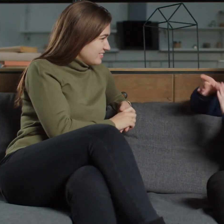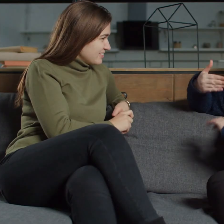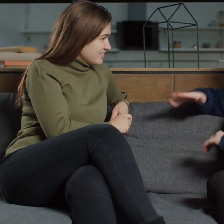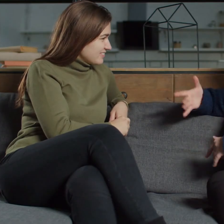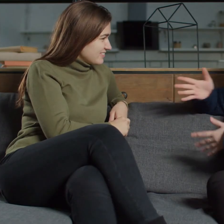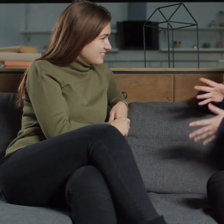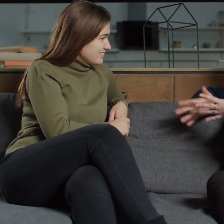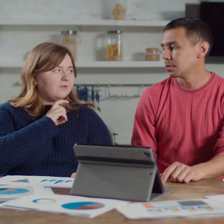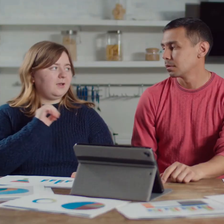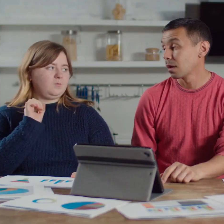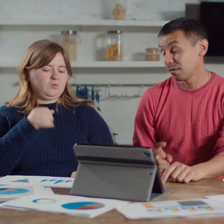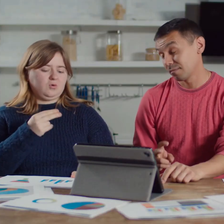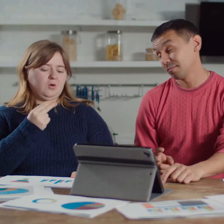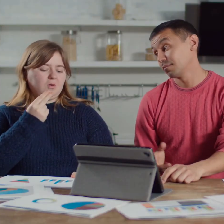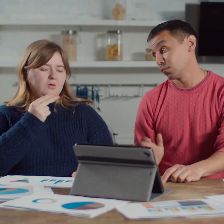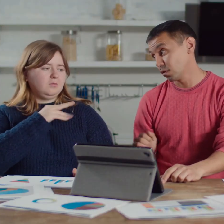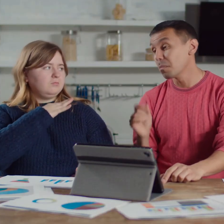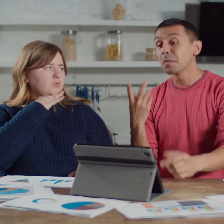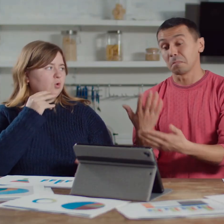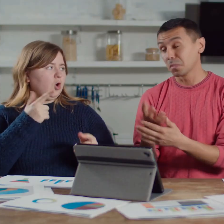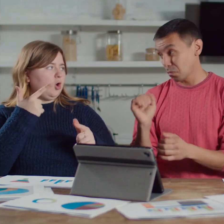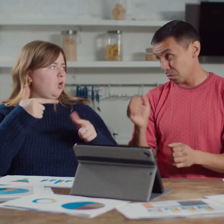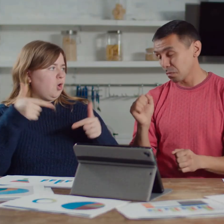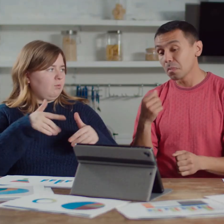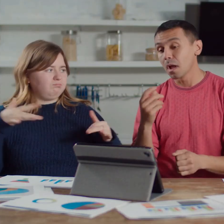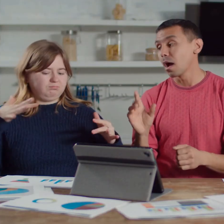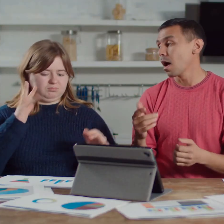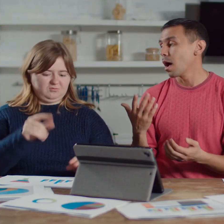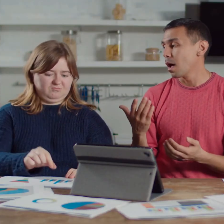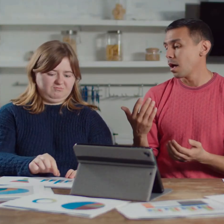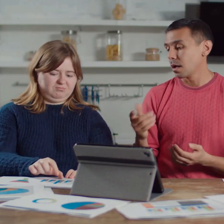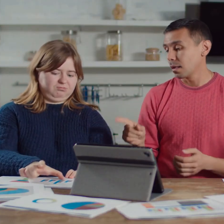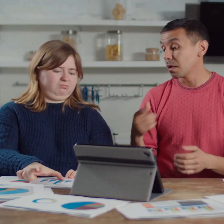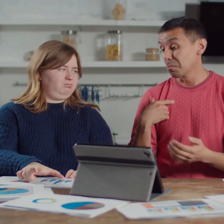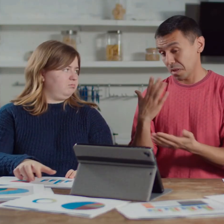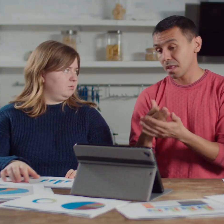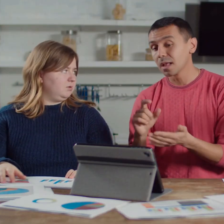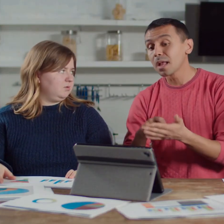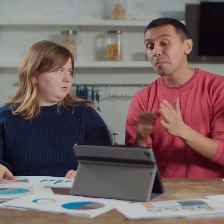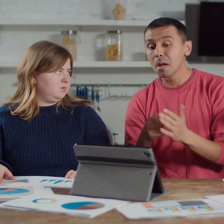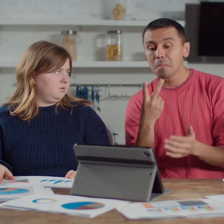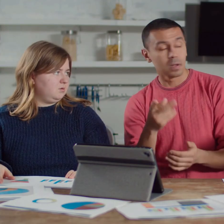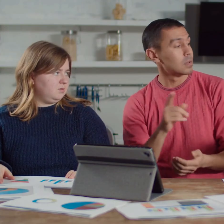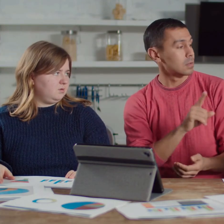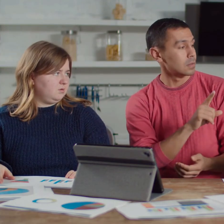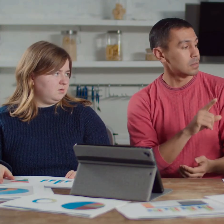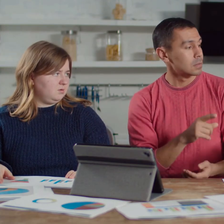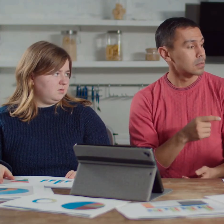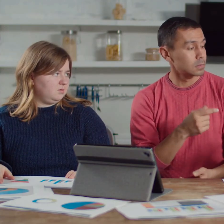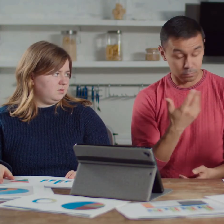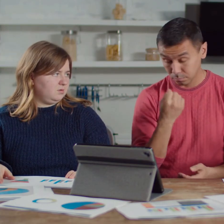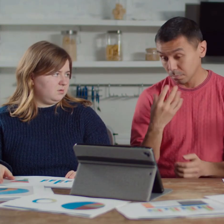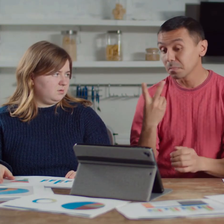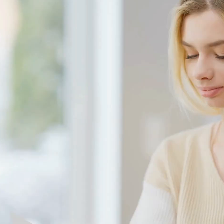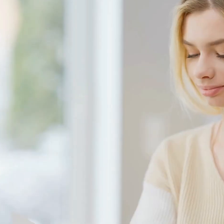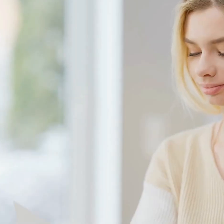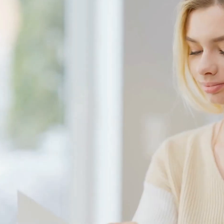of hearing, members of the deaf community, as well as their families. The term deaf refers to a person that has partial